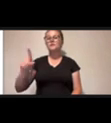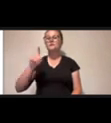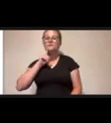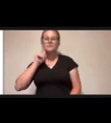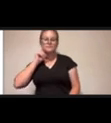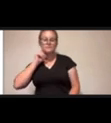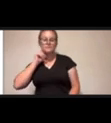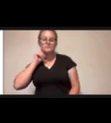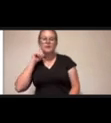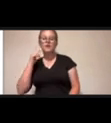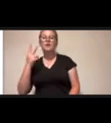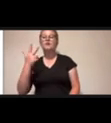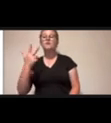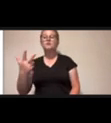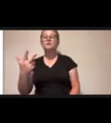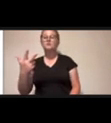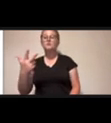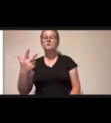deafness.